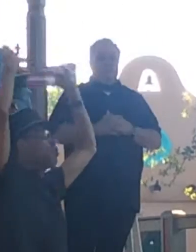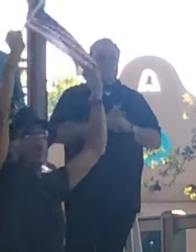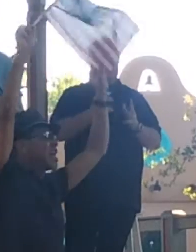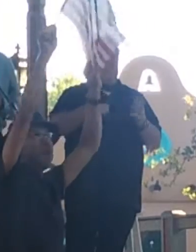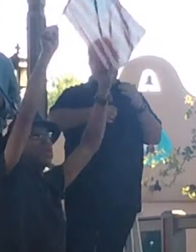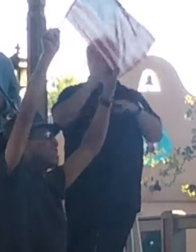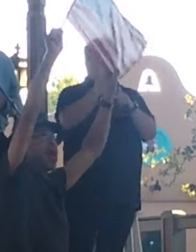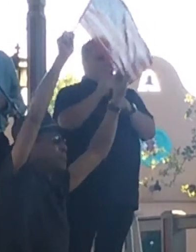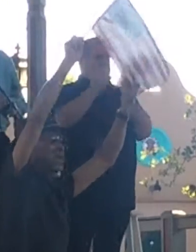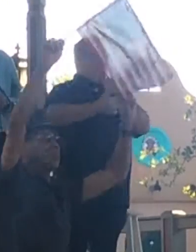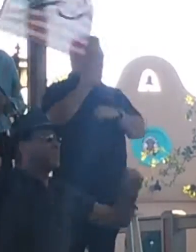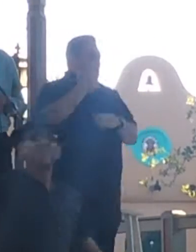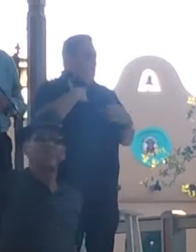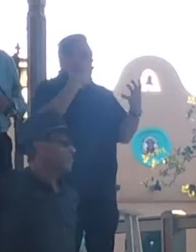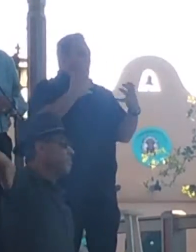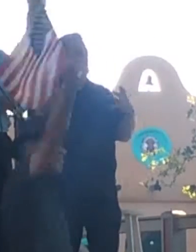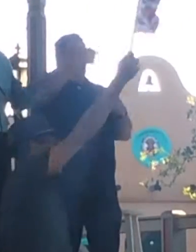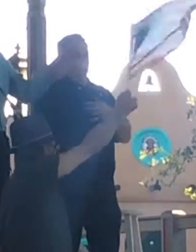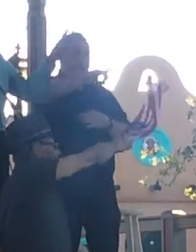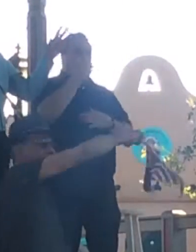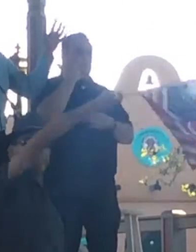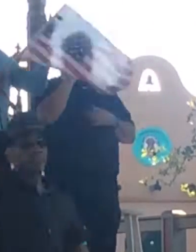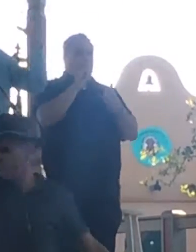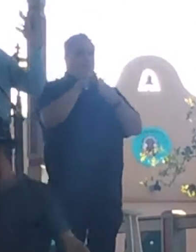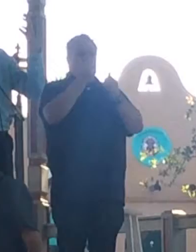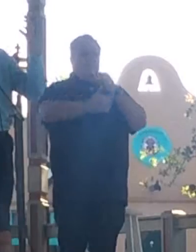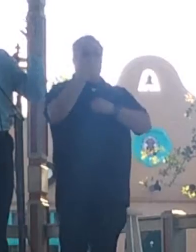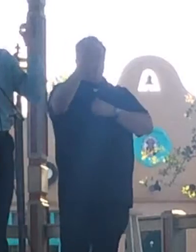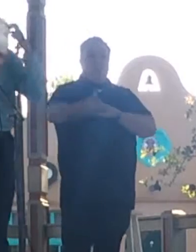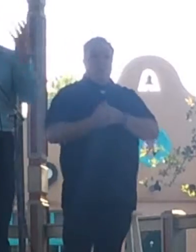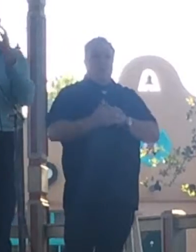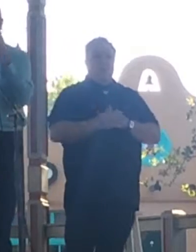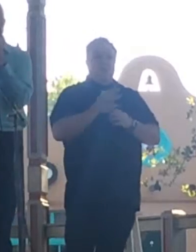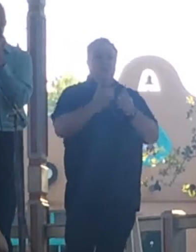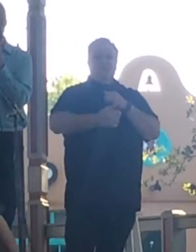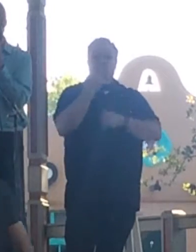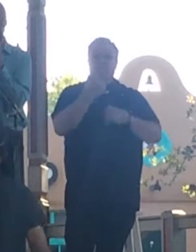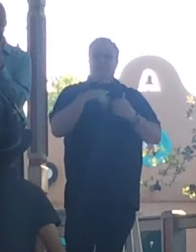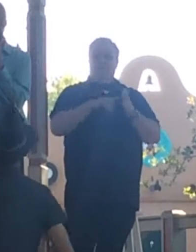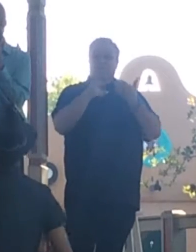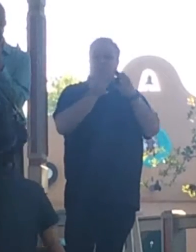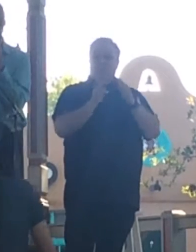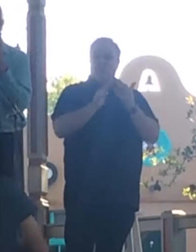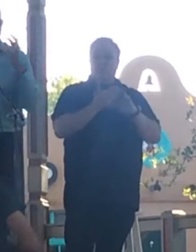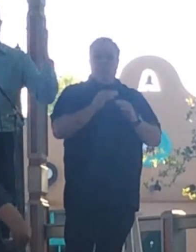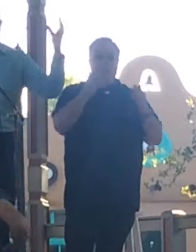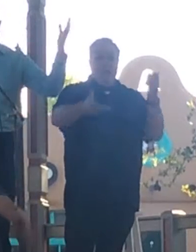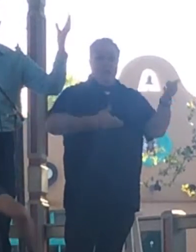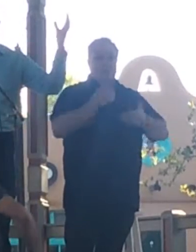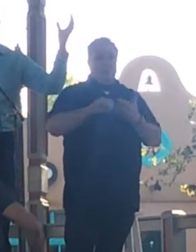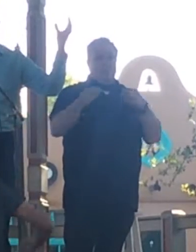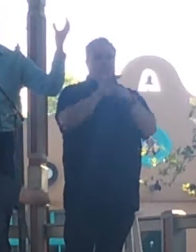I won't keep everybody. I just want everybody to know that everybody is welcome. Everybody in this community is welcome.